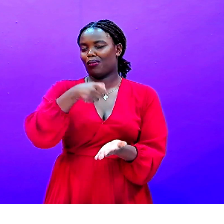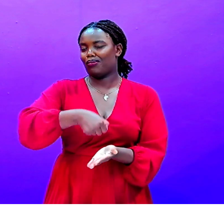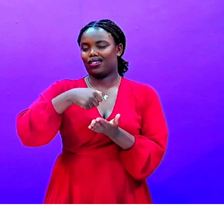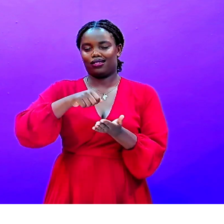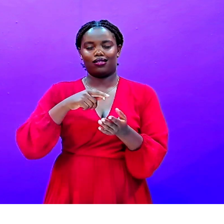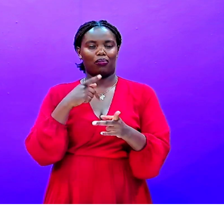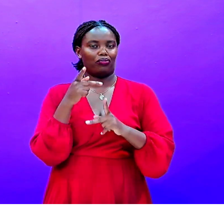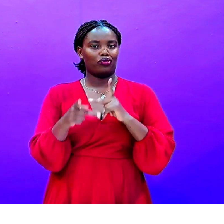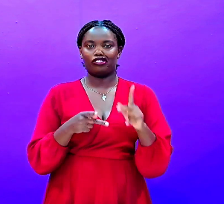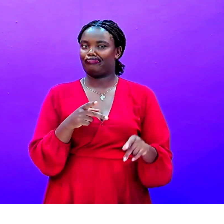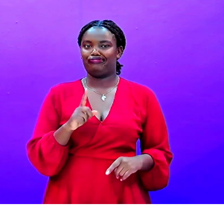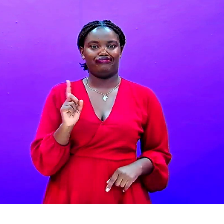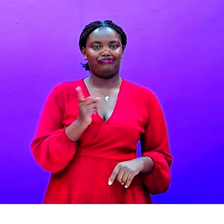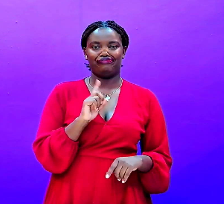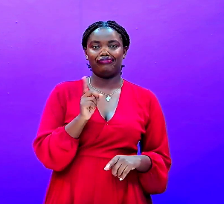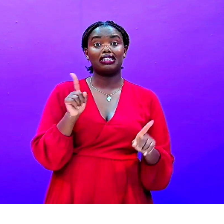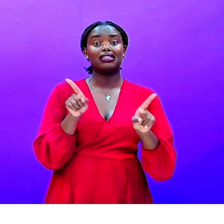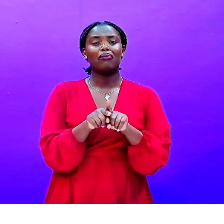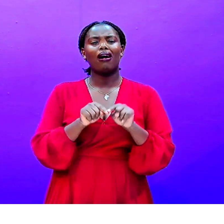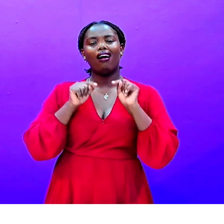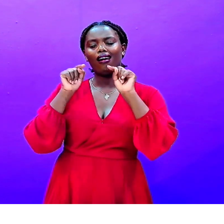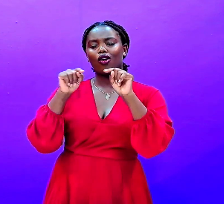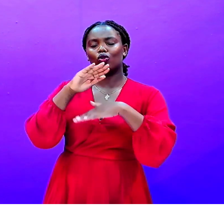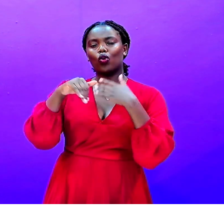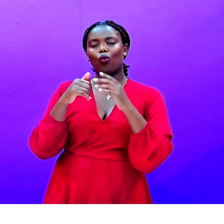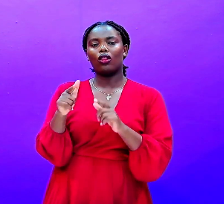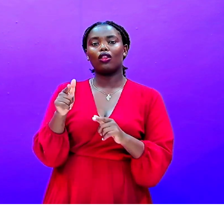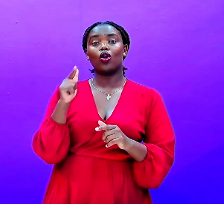accusing lawmakers of failing to uphold